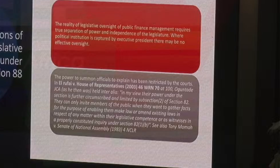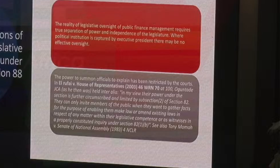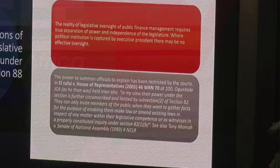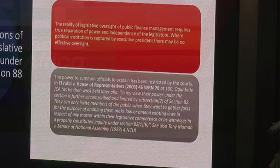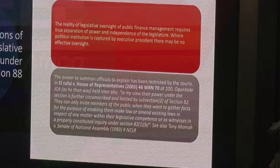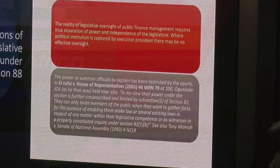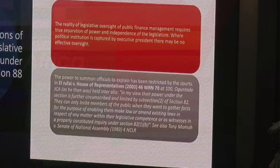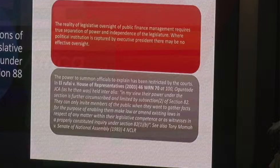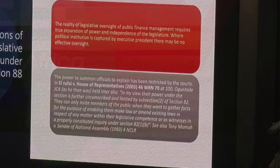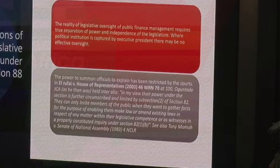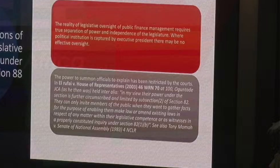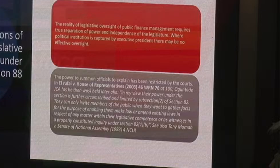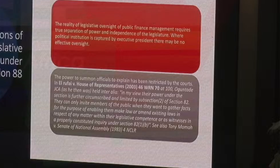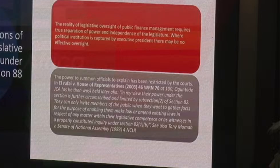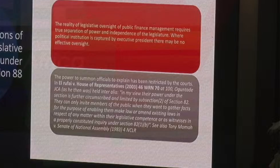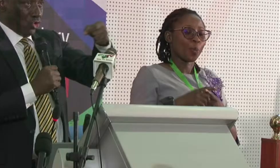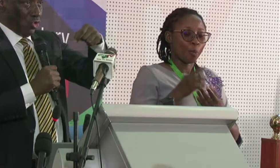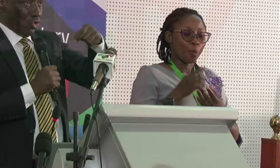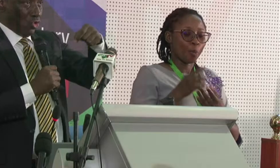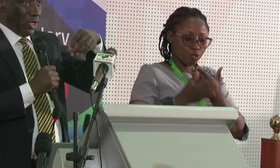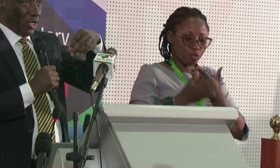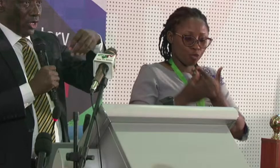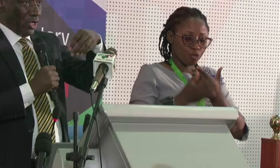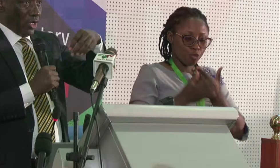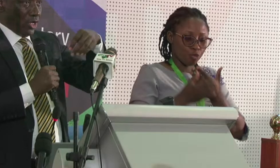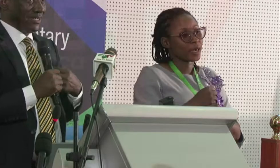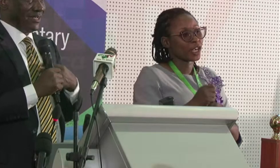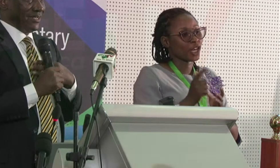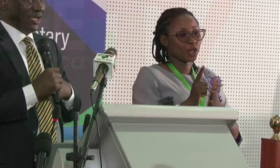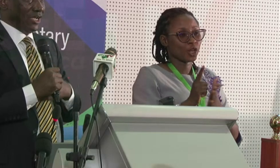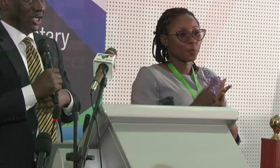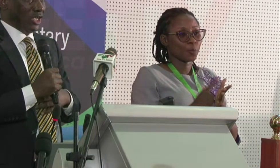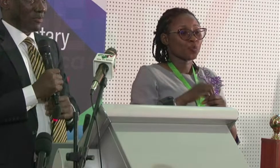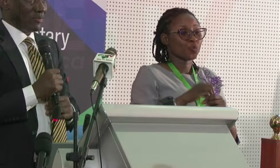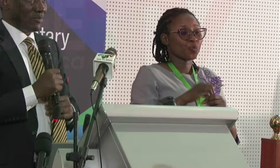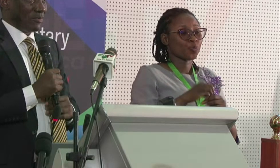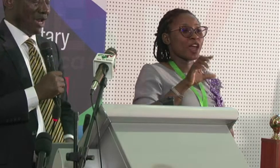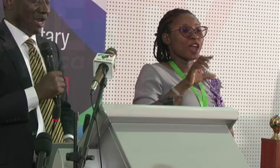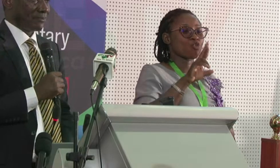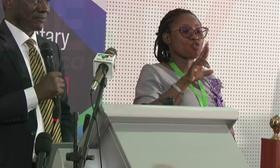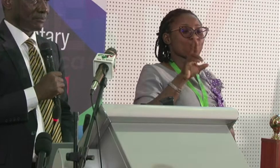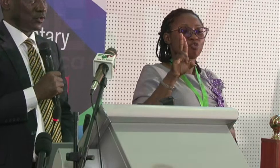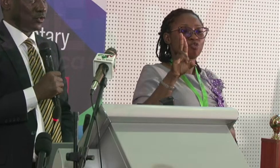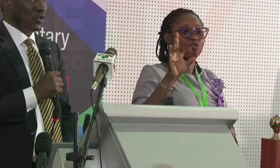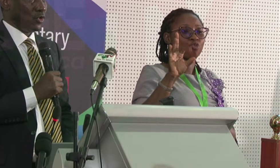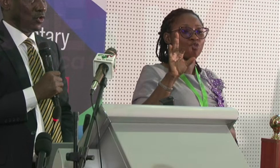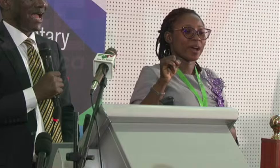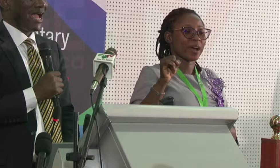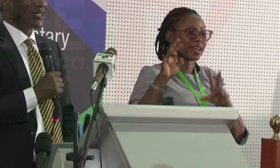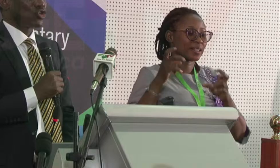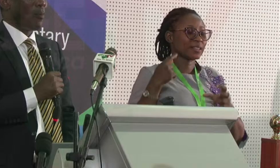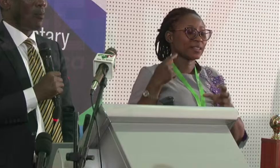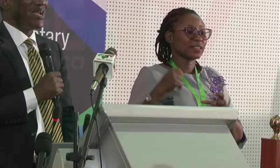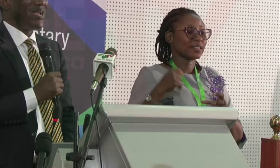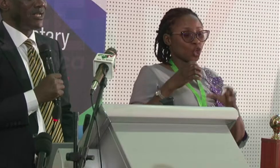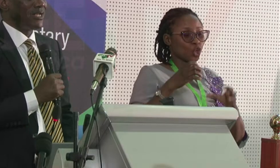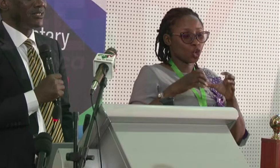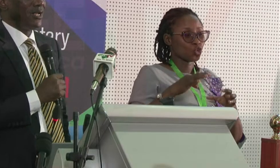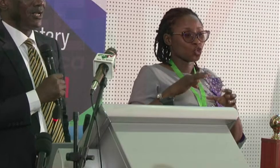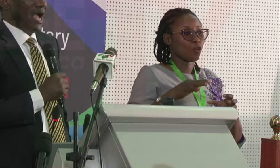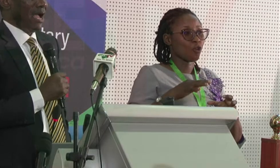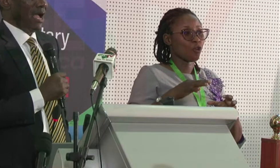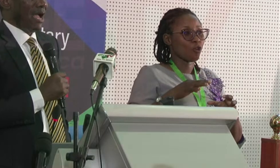either review of budget apropos. In Nerofan's case, the Court of Appeal, House of Reps was angry about his comment he